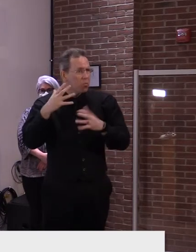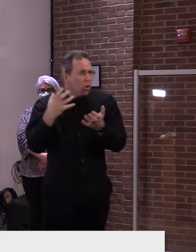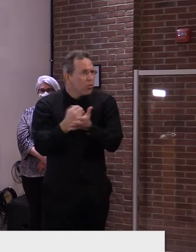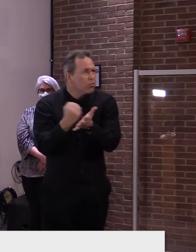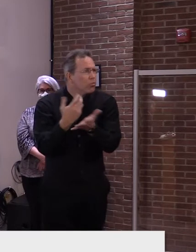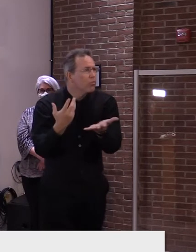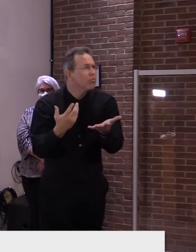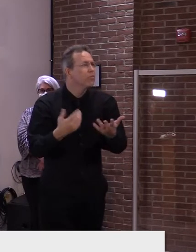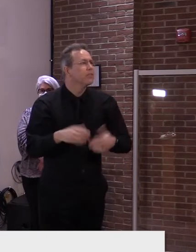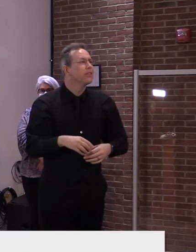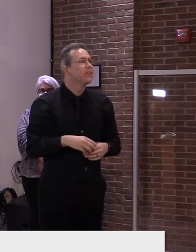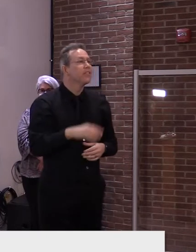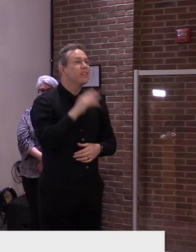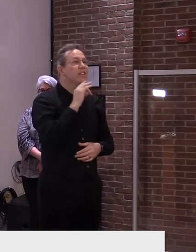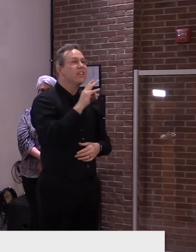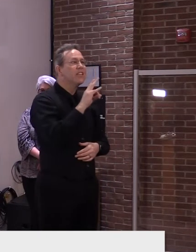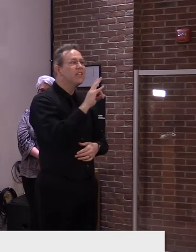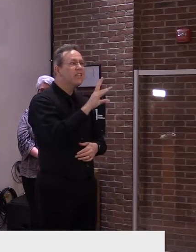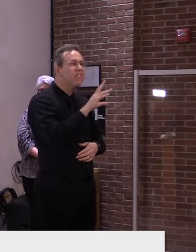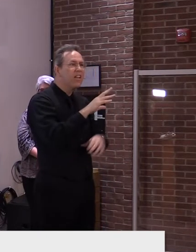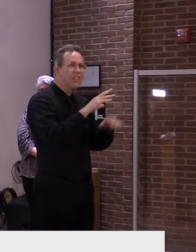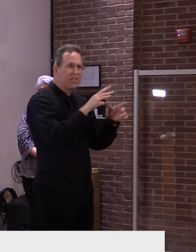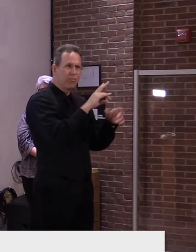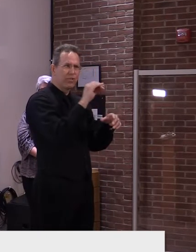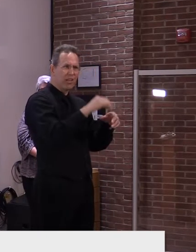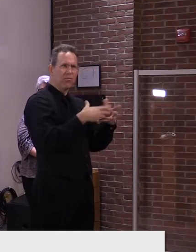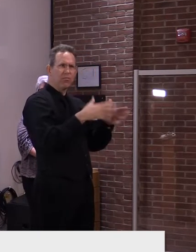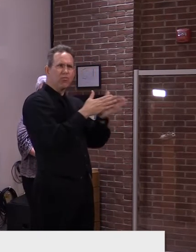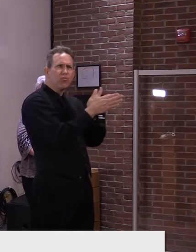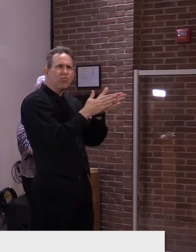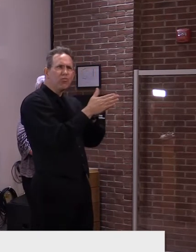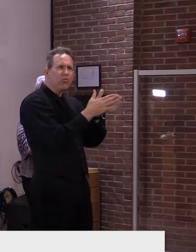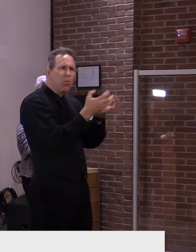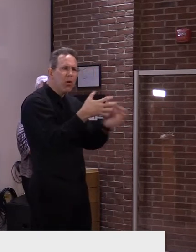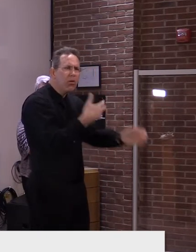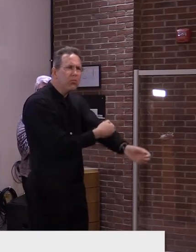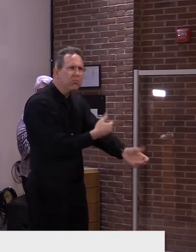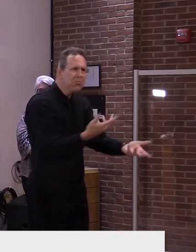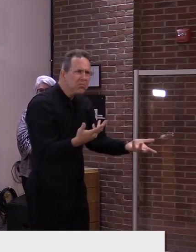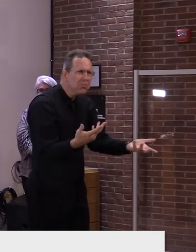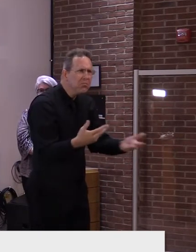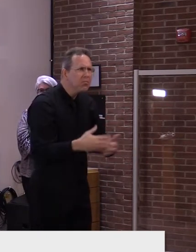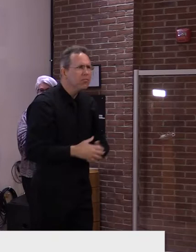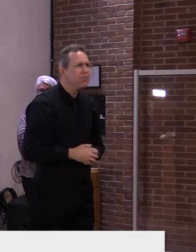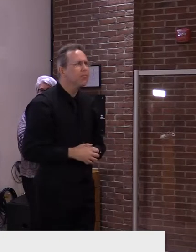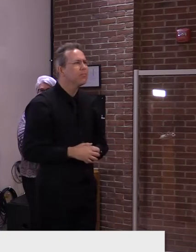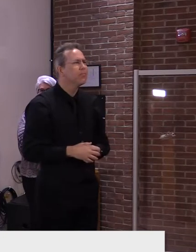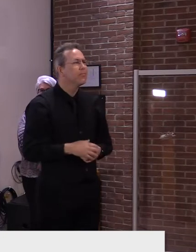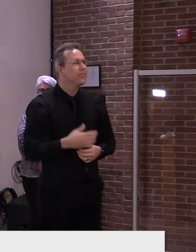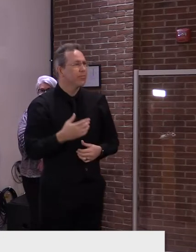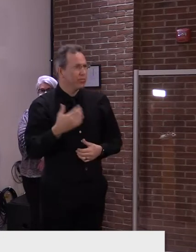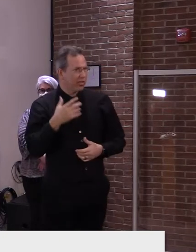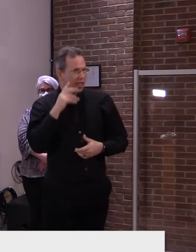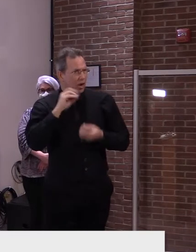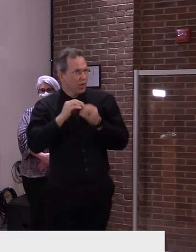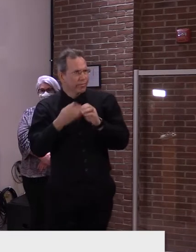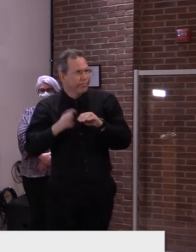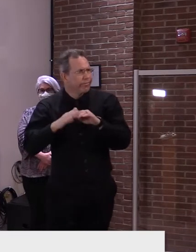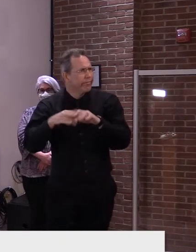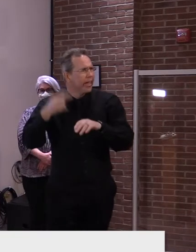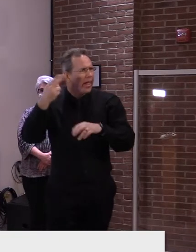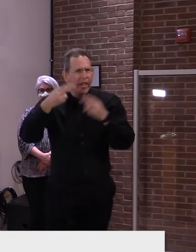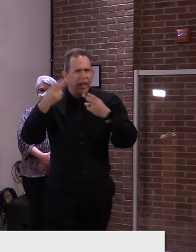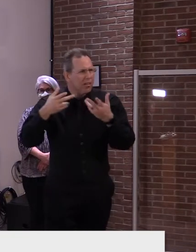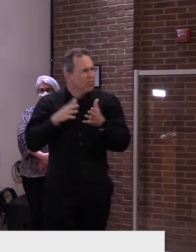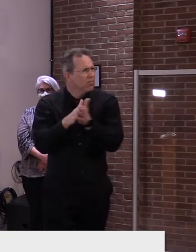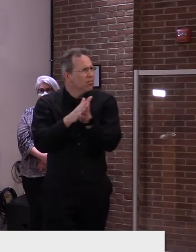We're over 80 right now. If you look at the 65 and above, that is climbing up, and probably will be in the 80s